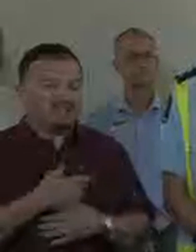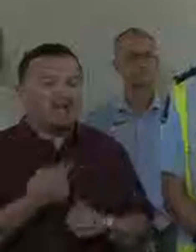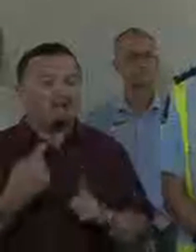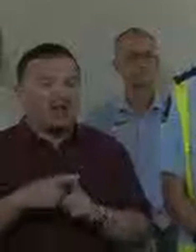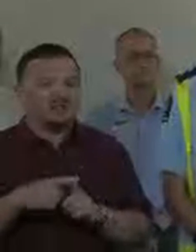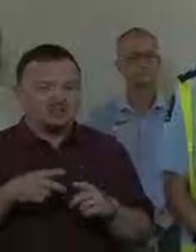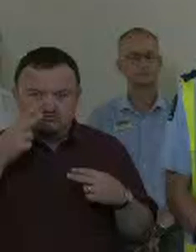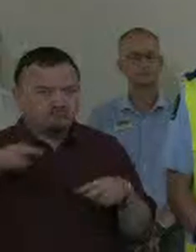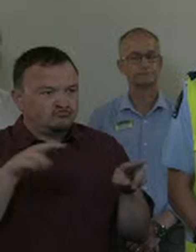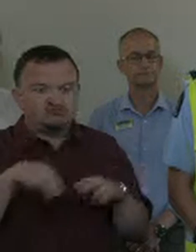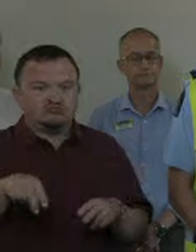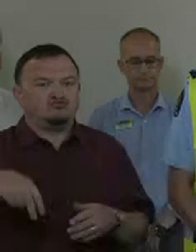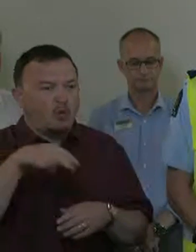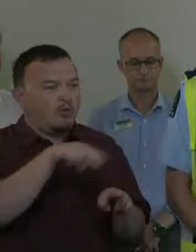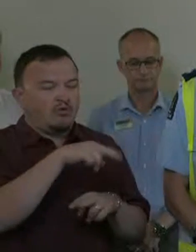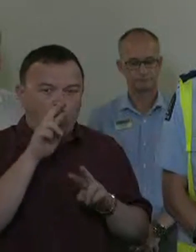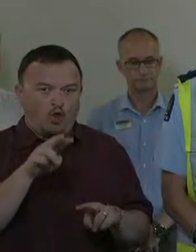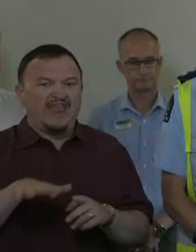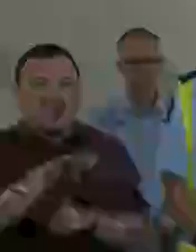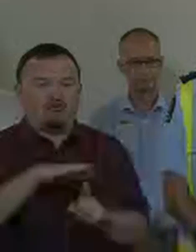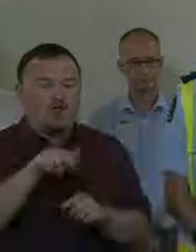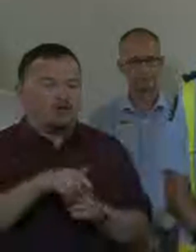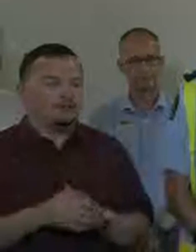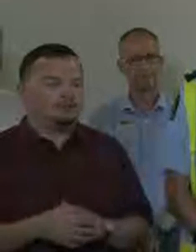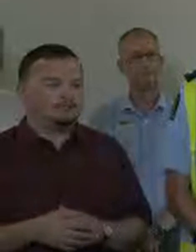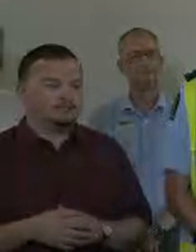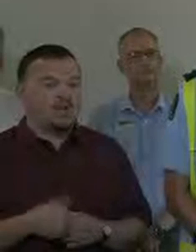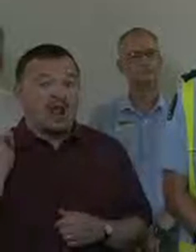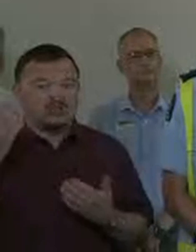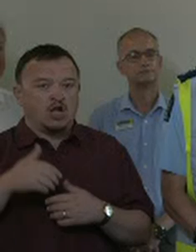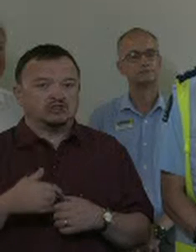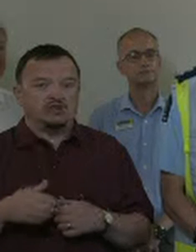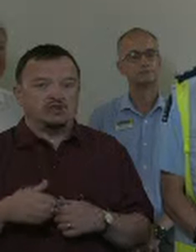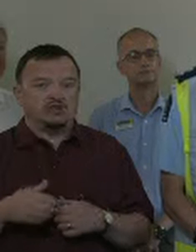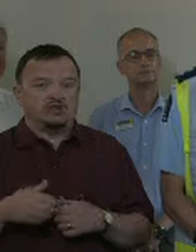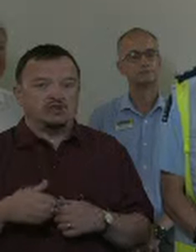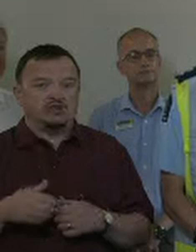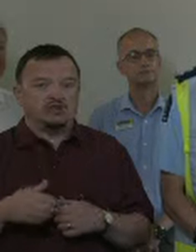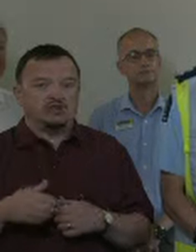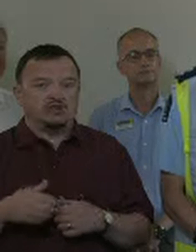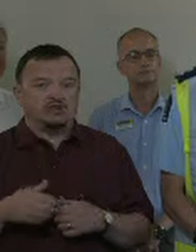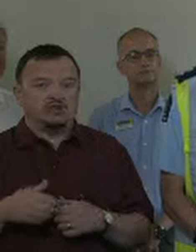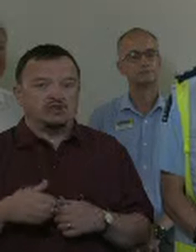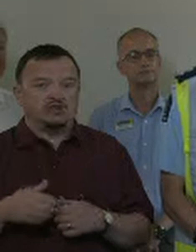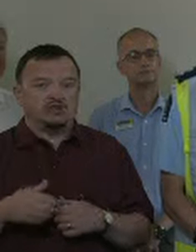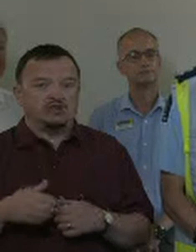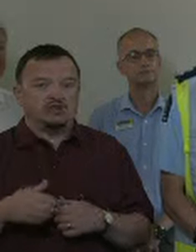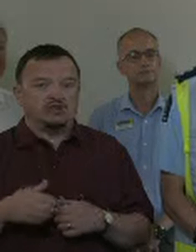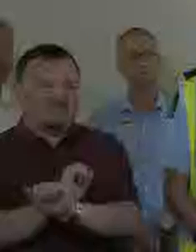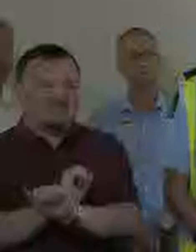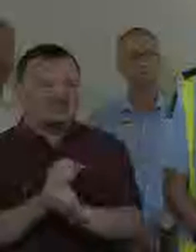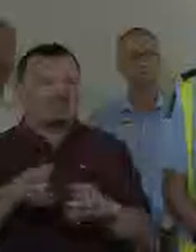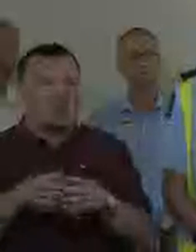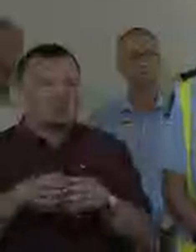affected. Overnight, there are a large number of patrols facilitated by the New Zealand Defence Force and the police in all the affected